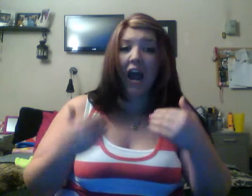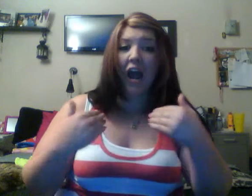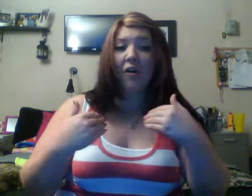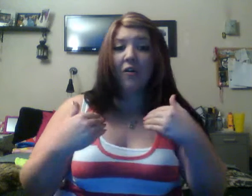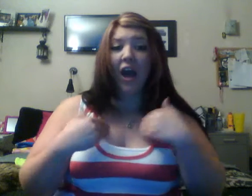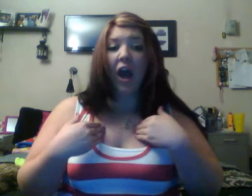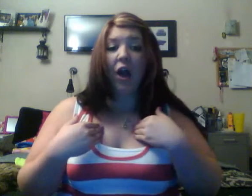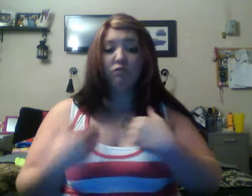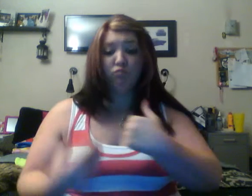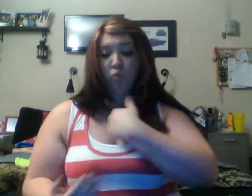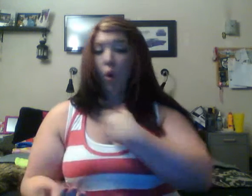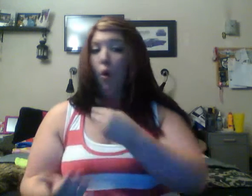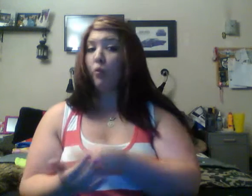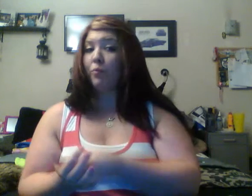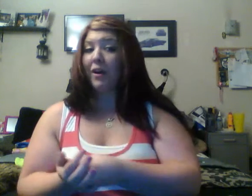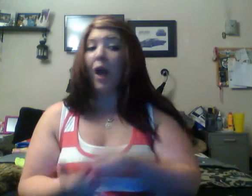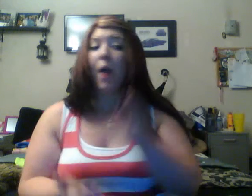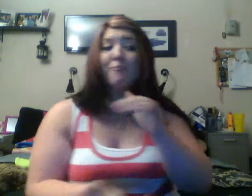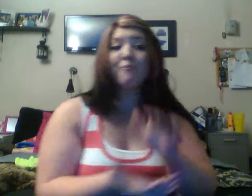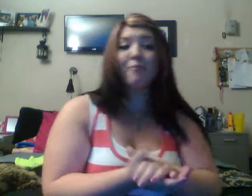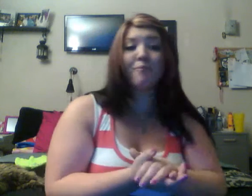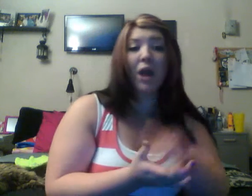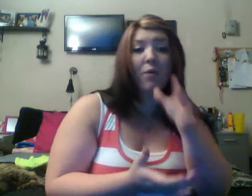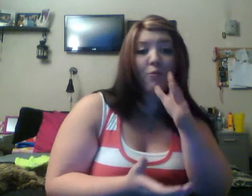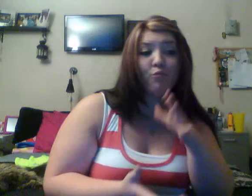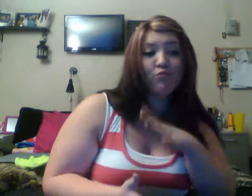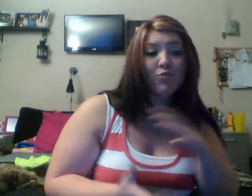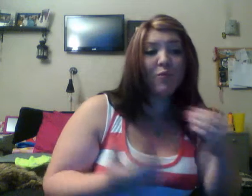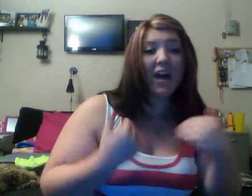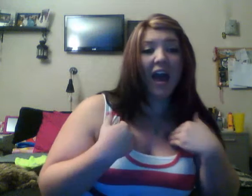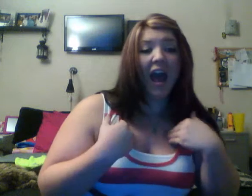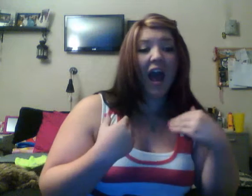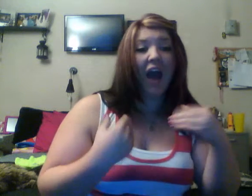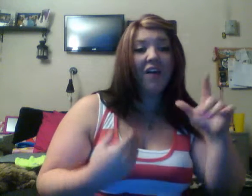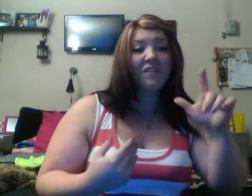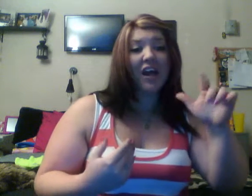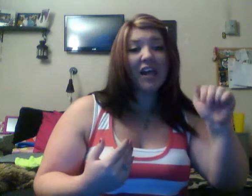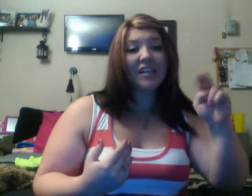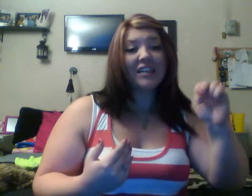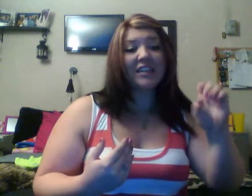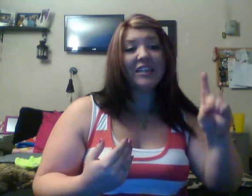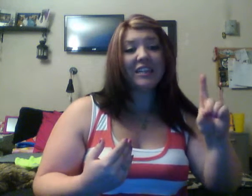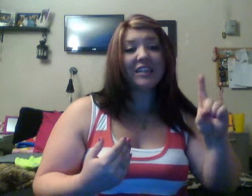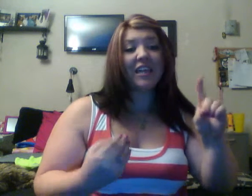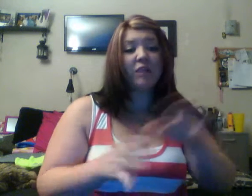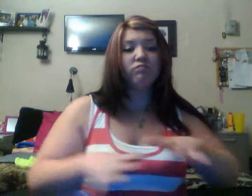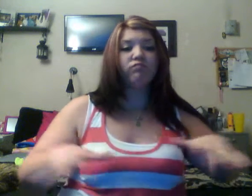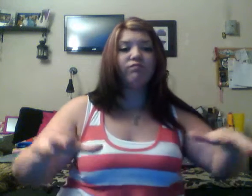woman, strong, healthy, the youngest daughter, who absolutely was the apple of her father's eye and got most of the land.